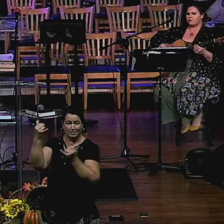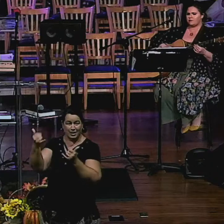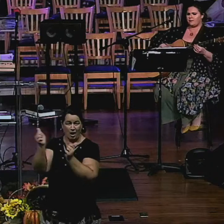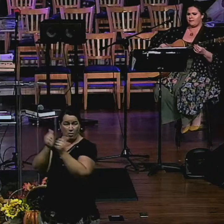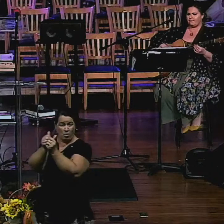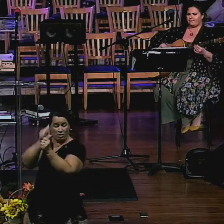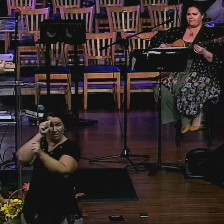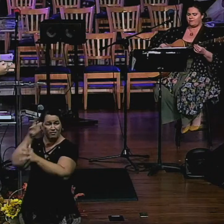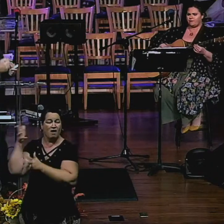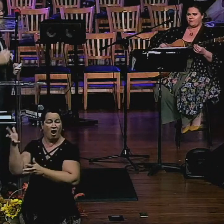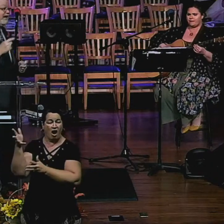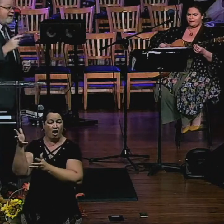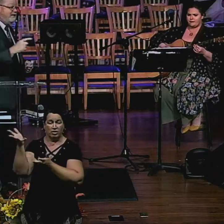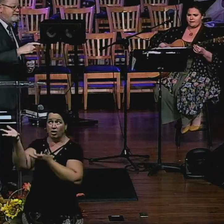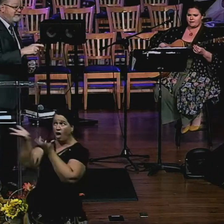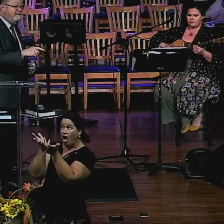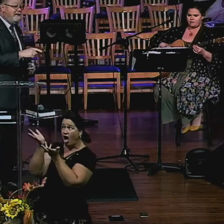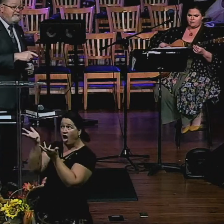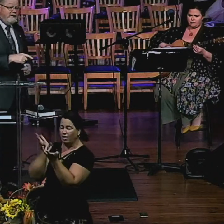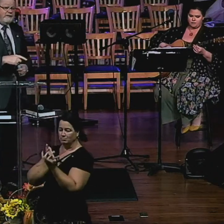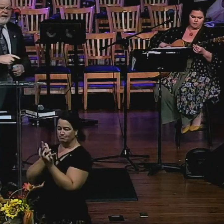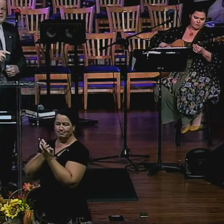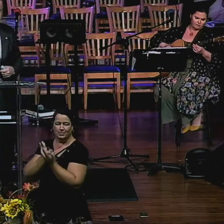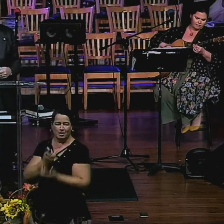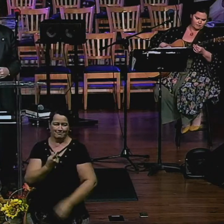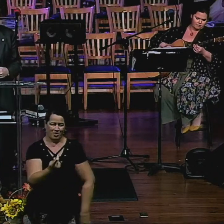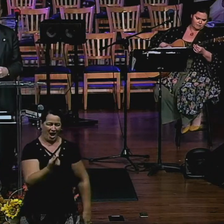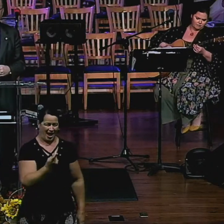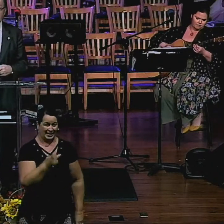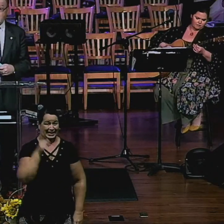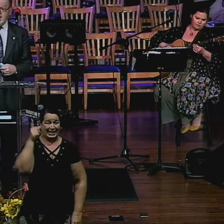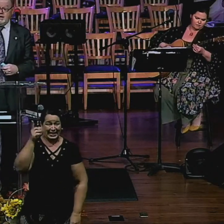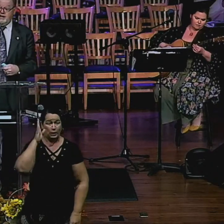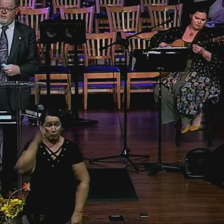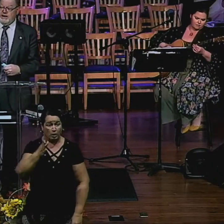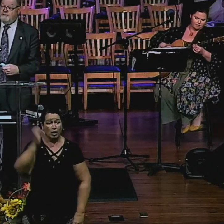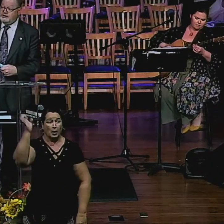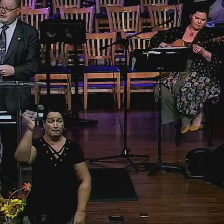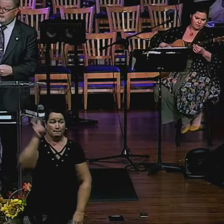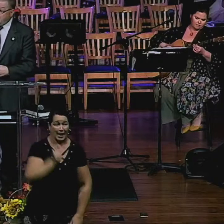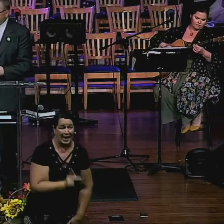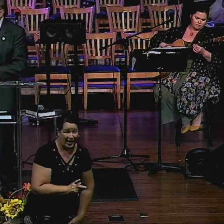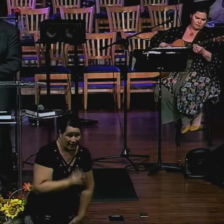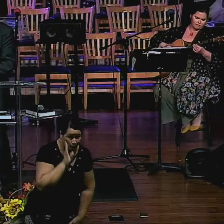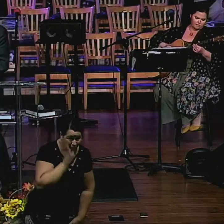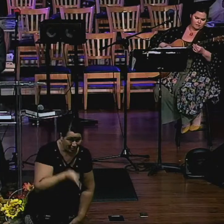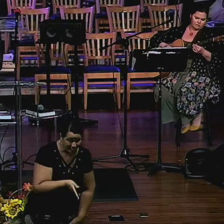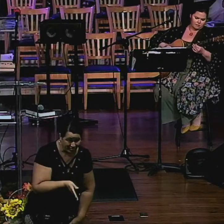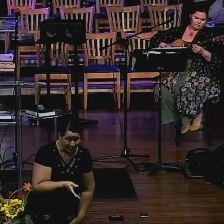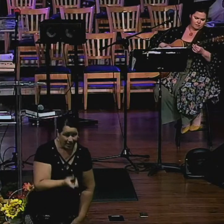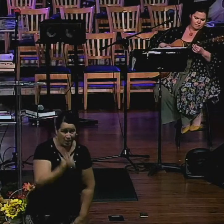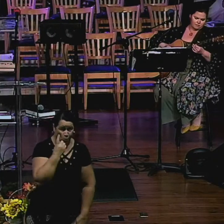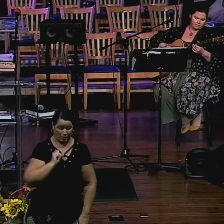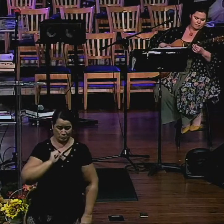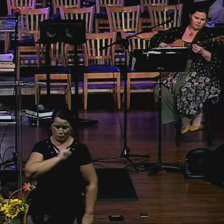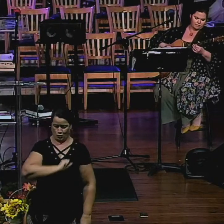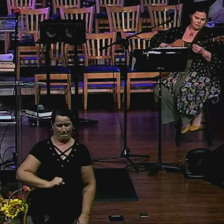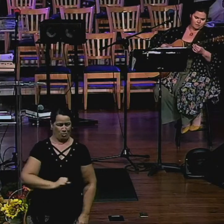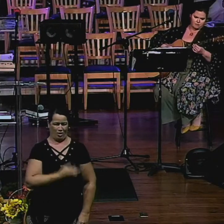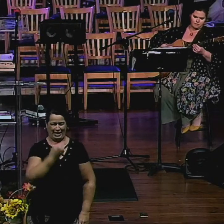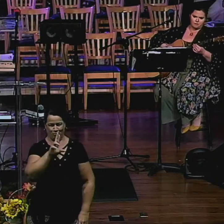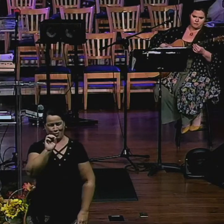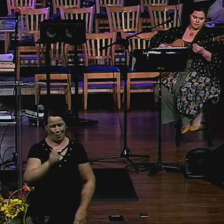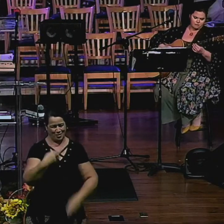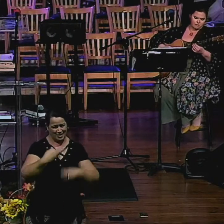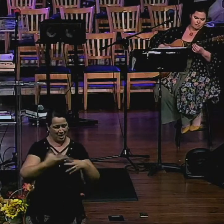He's ever living to make intercession for us. And this is the left out part of the gospel. He is coming again. We have one superhero at Centerview Baptist Church. His name is